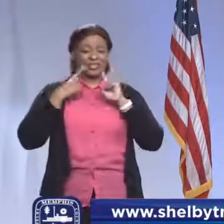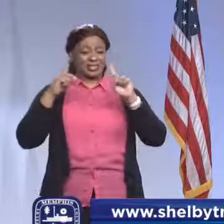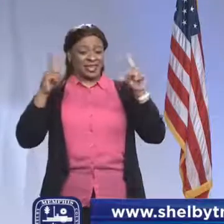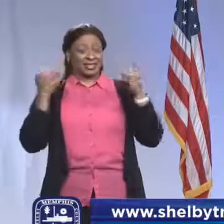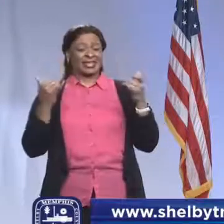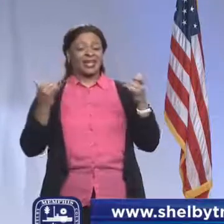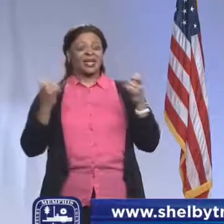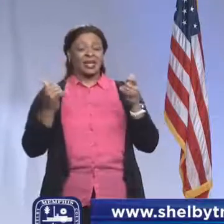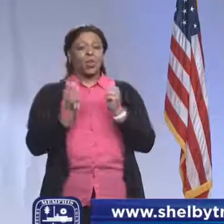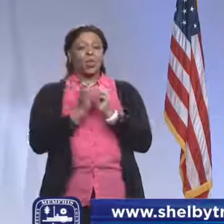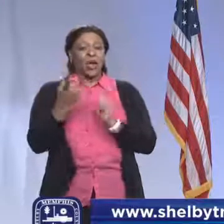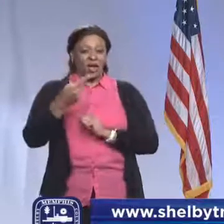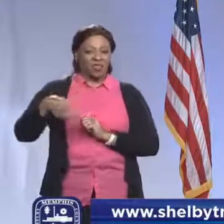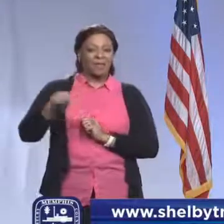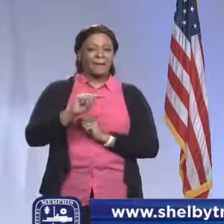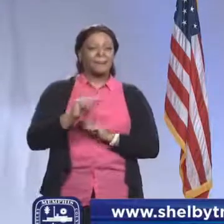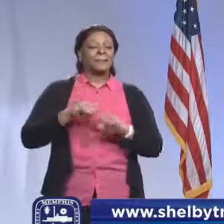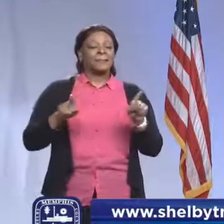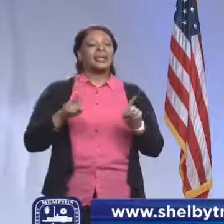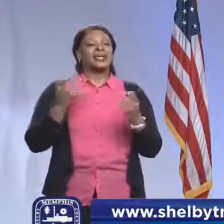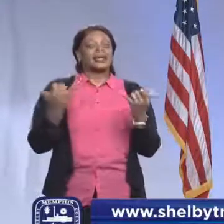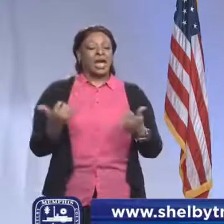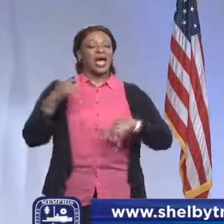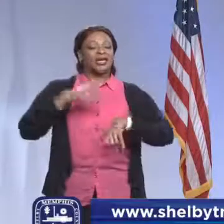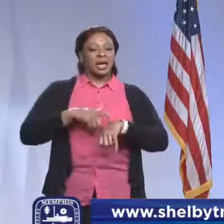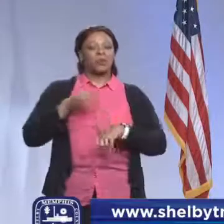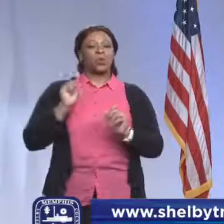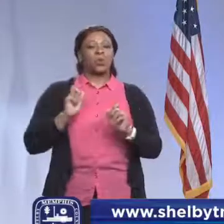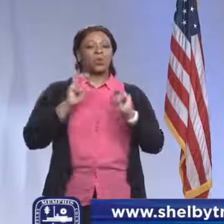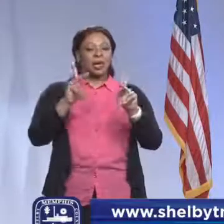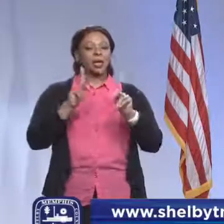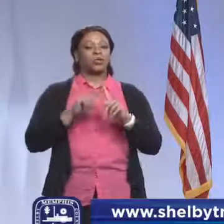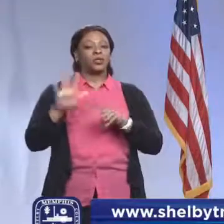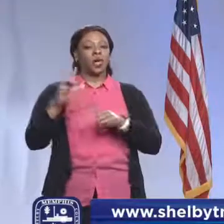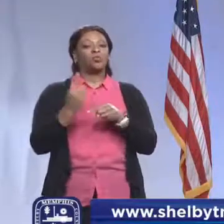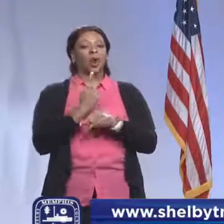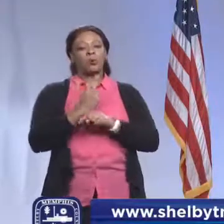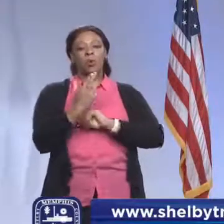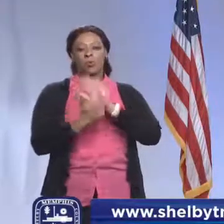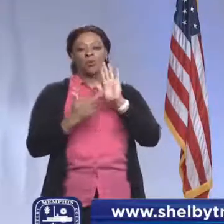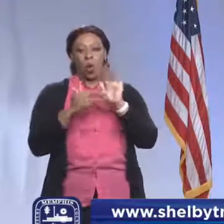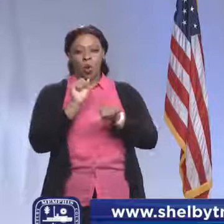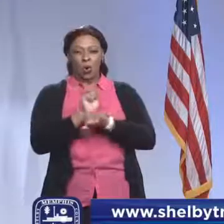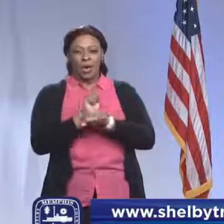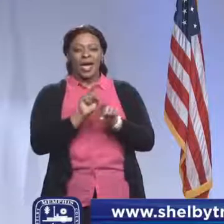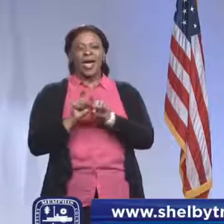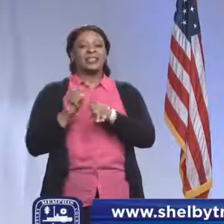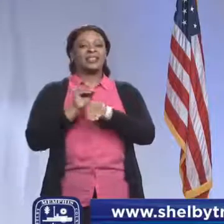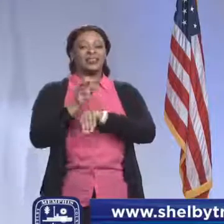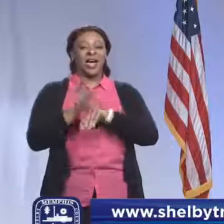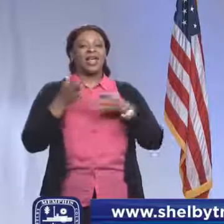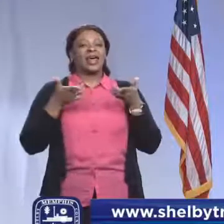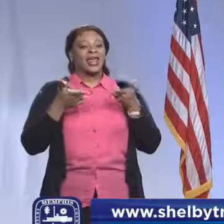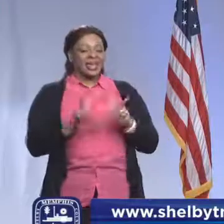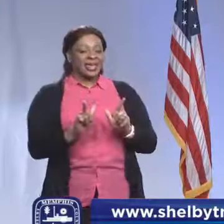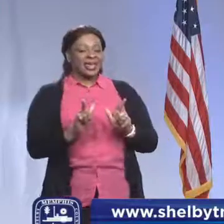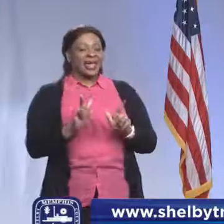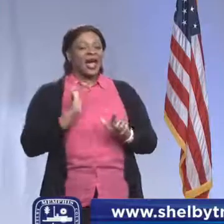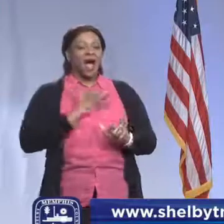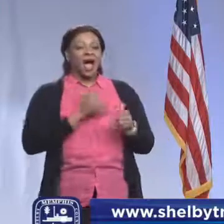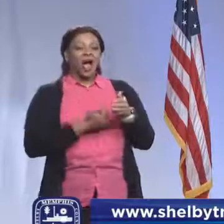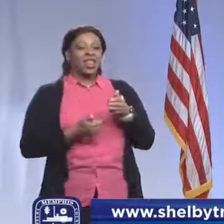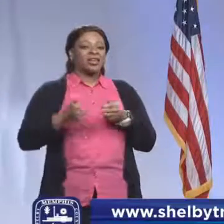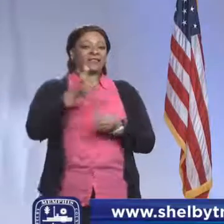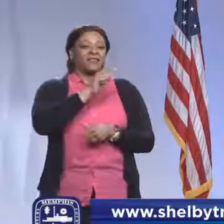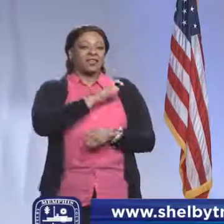this fight without them. But it is time to return them to their proper roles as advisors and let our elected